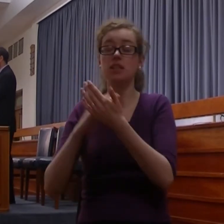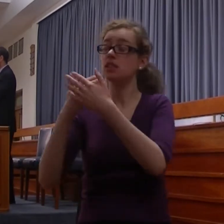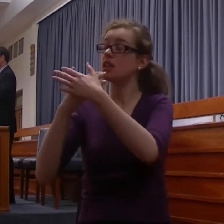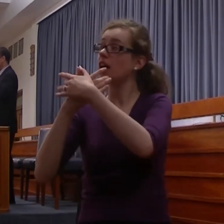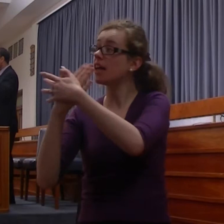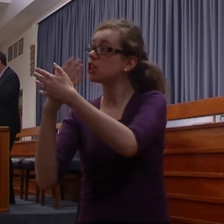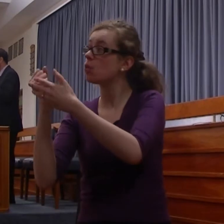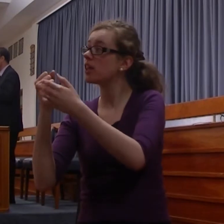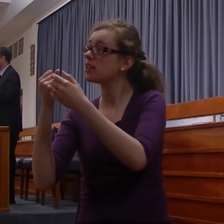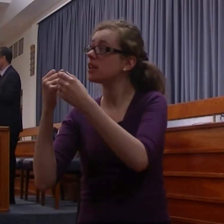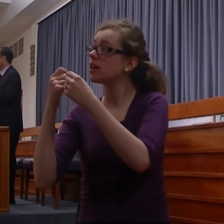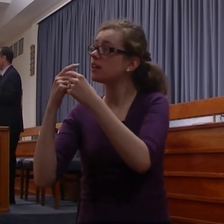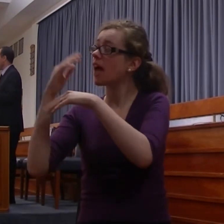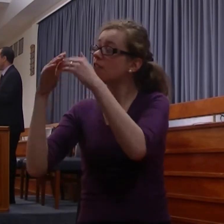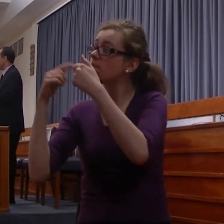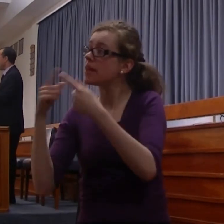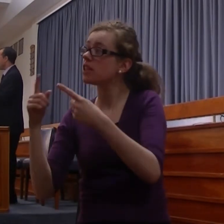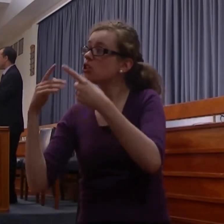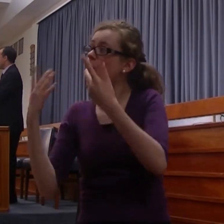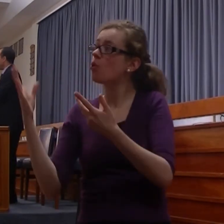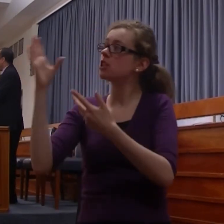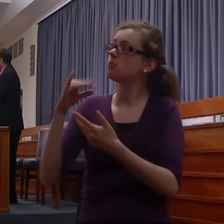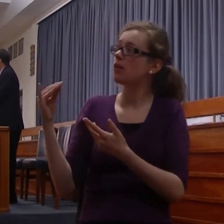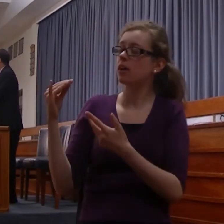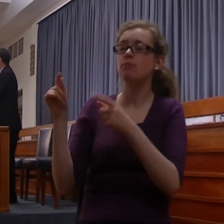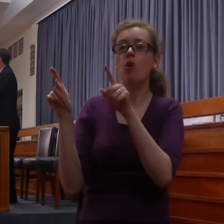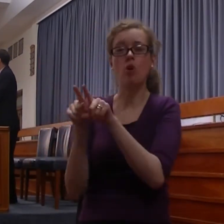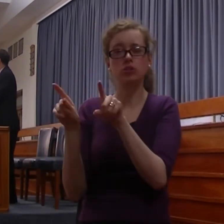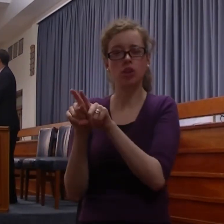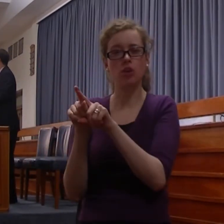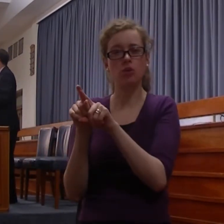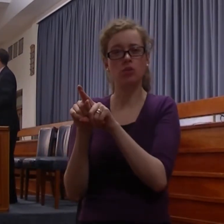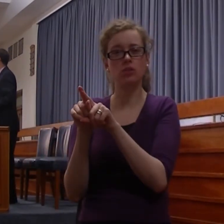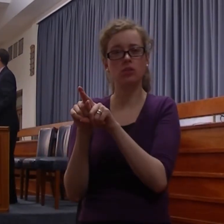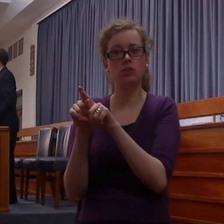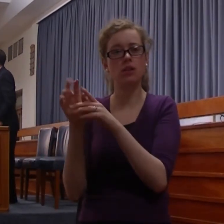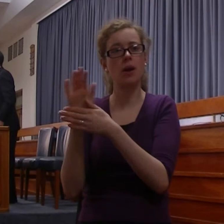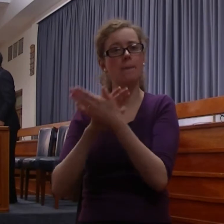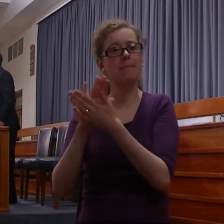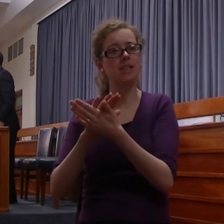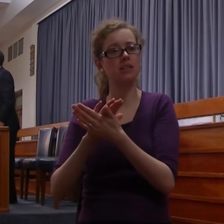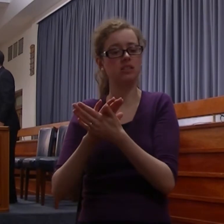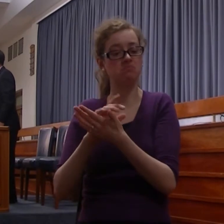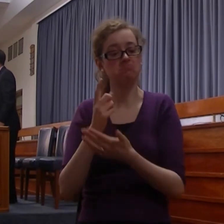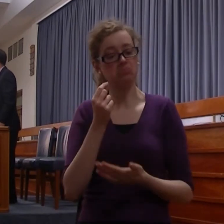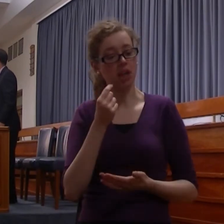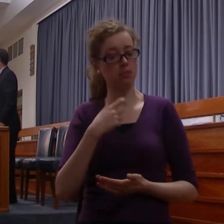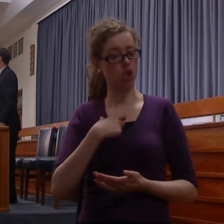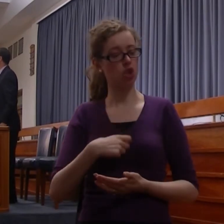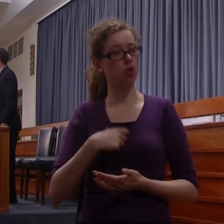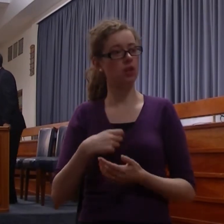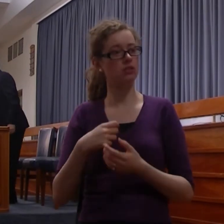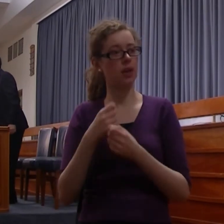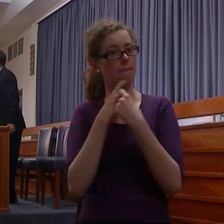mean an angelic or a heavenly messenger or a spirit. But the